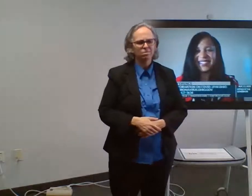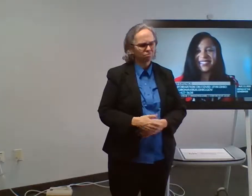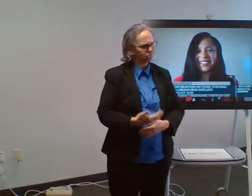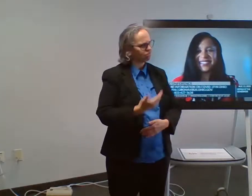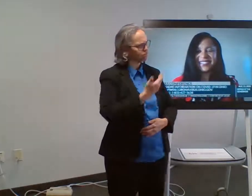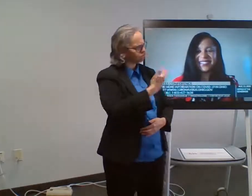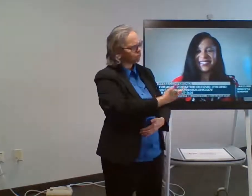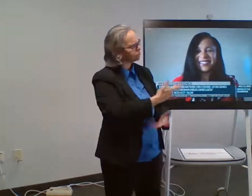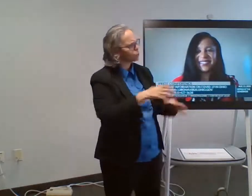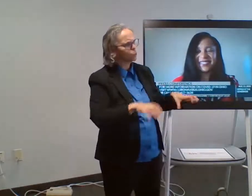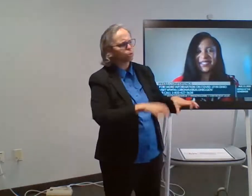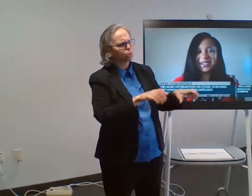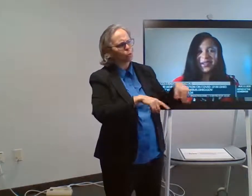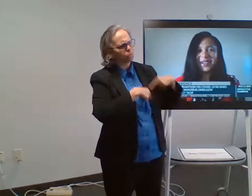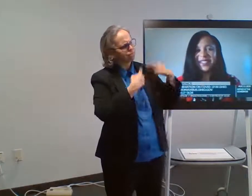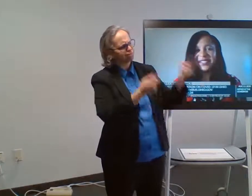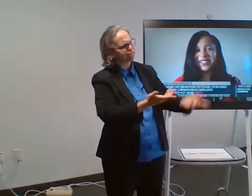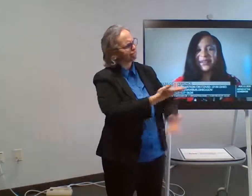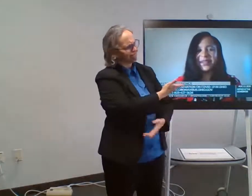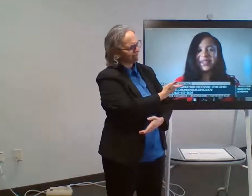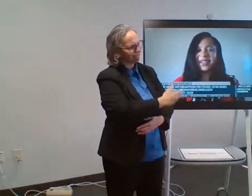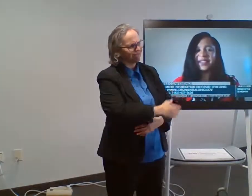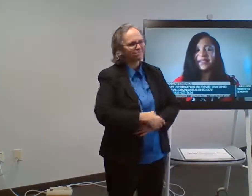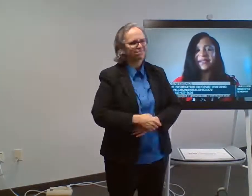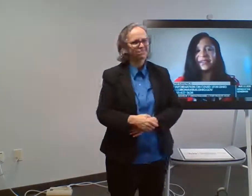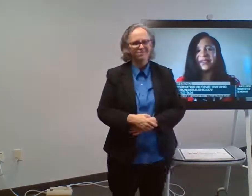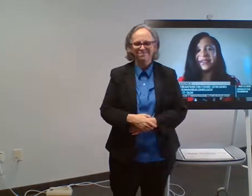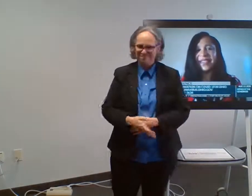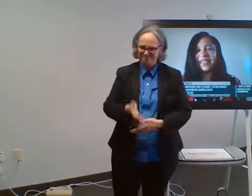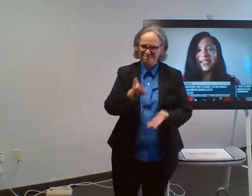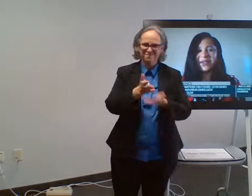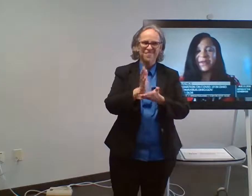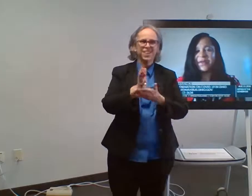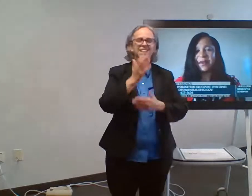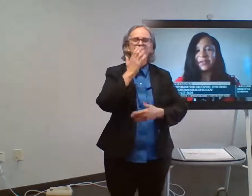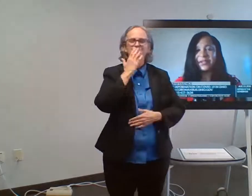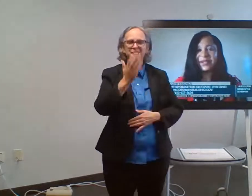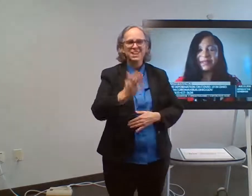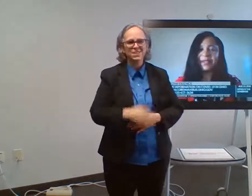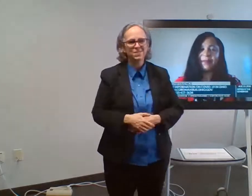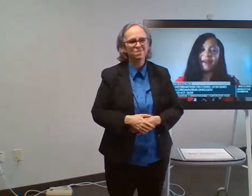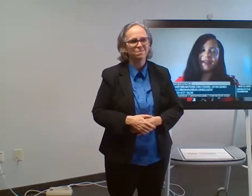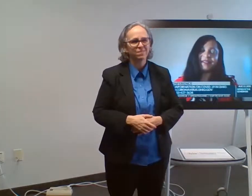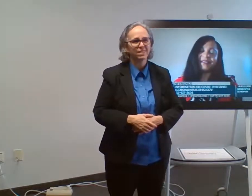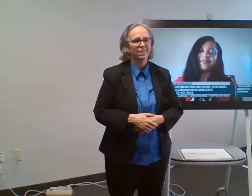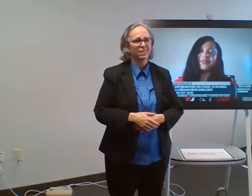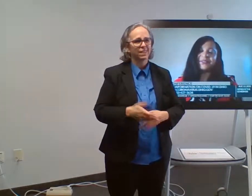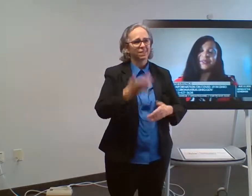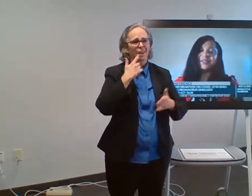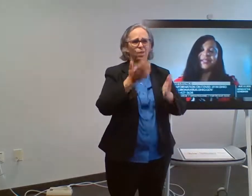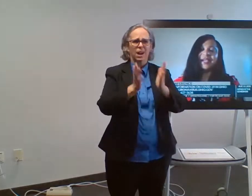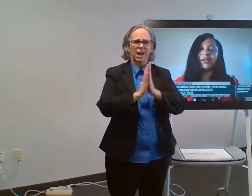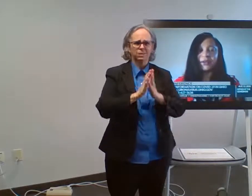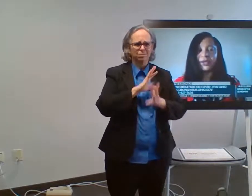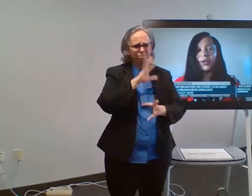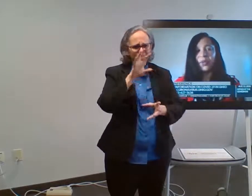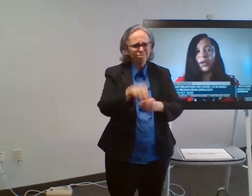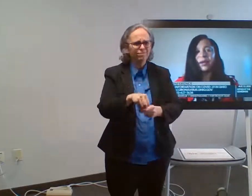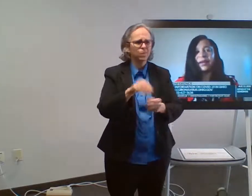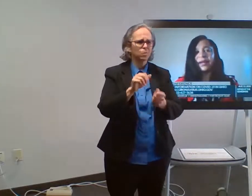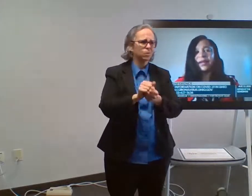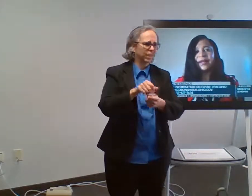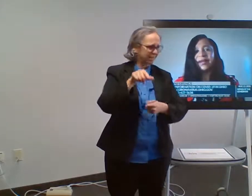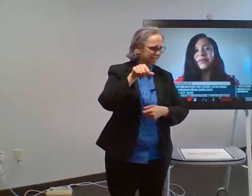members of the cabinet are doing. Okay, so thank you, Governor, and thank you for the opportunity to be a part of this really